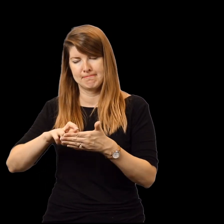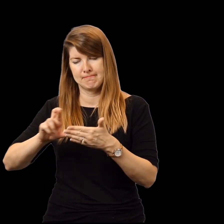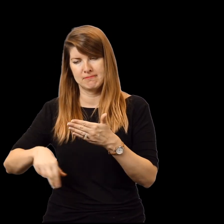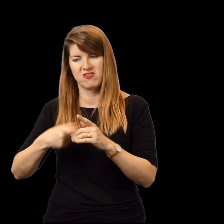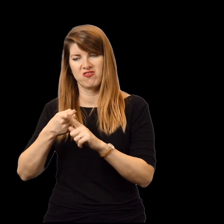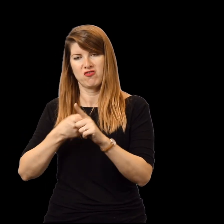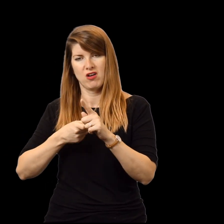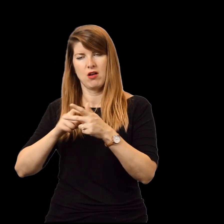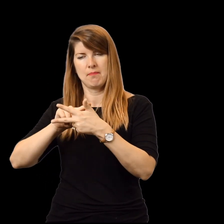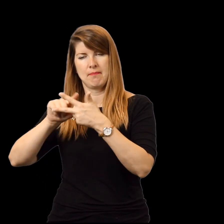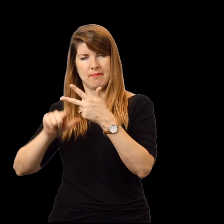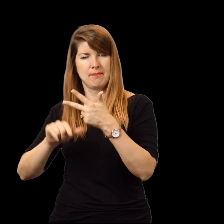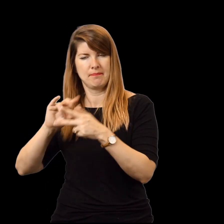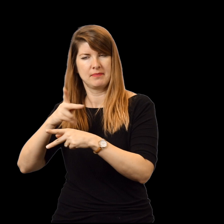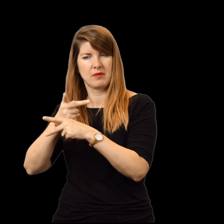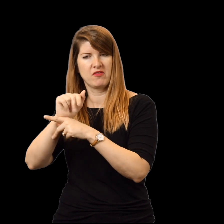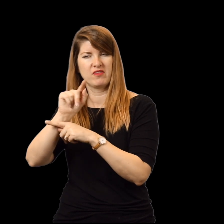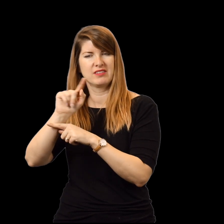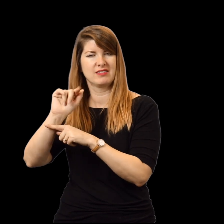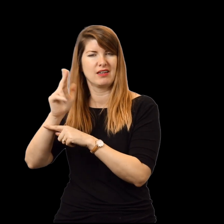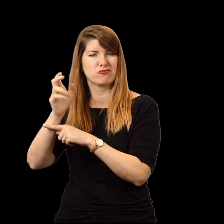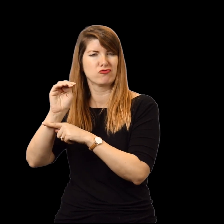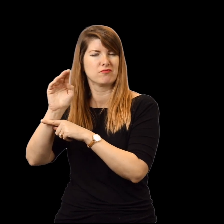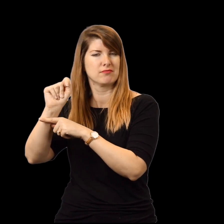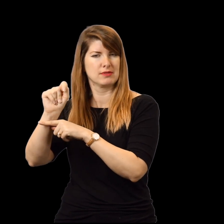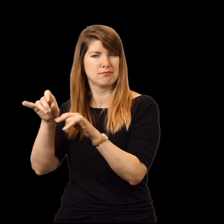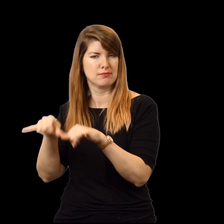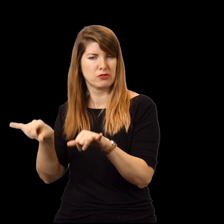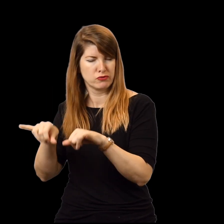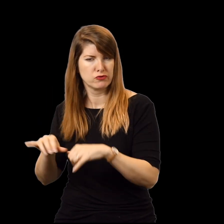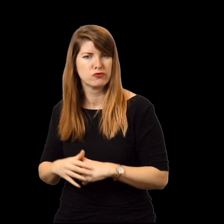of problematic attachment patterns.